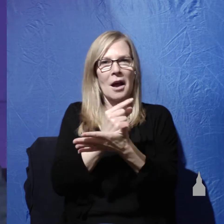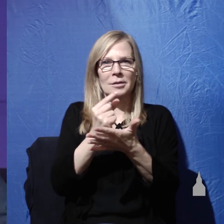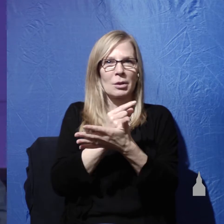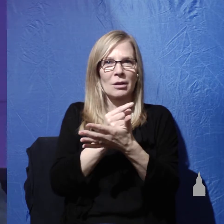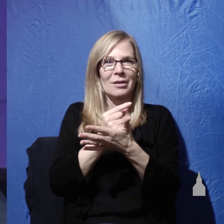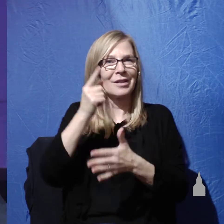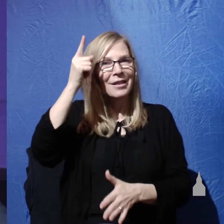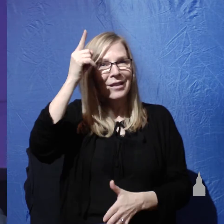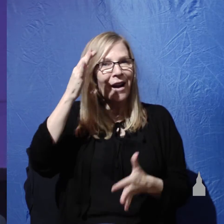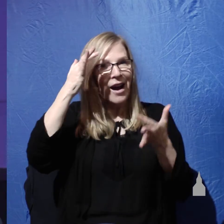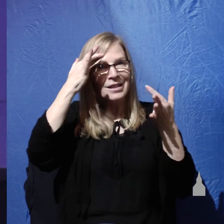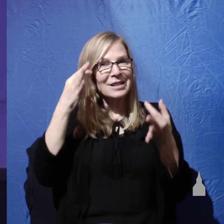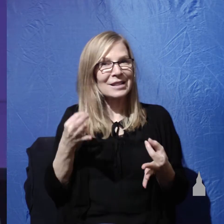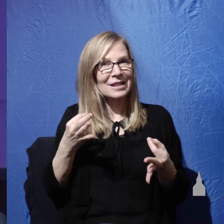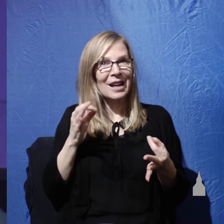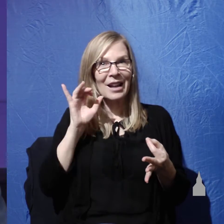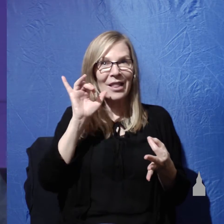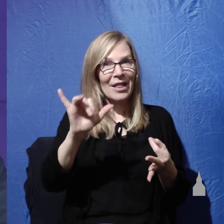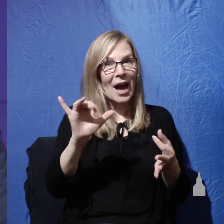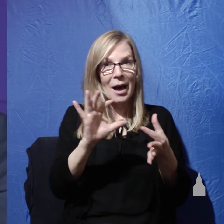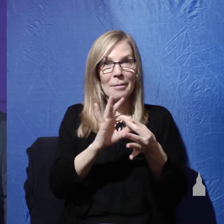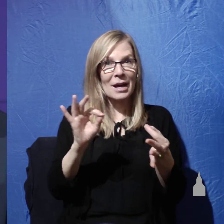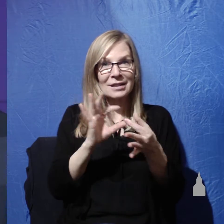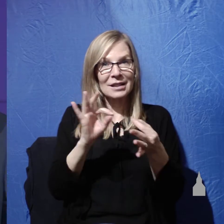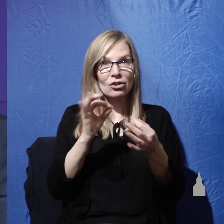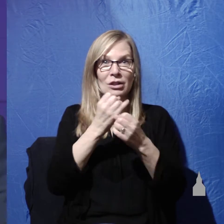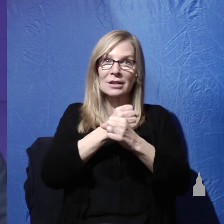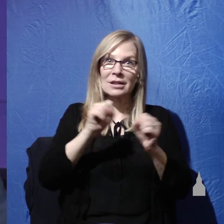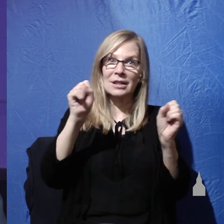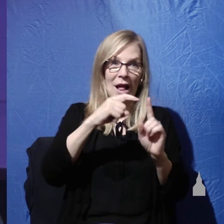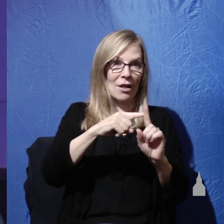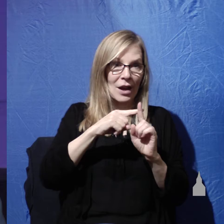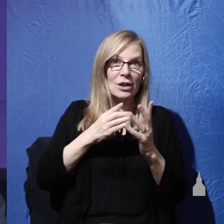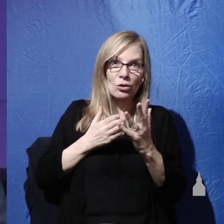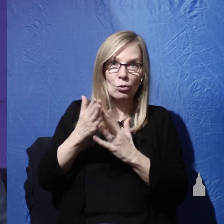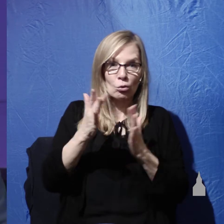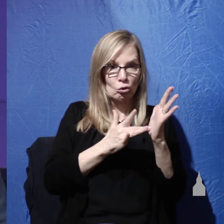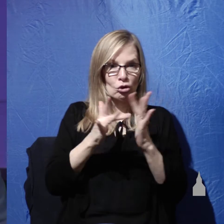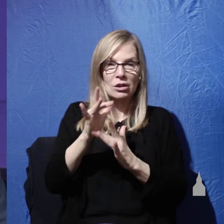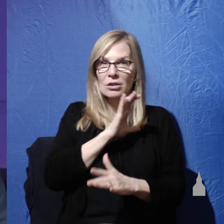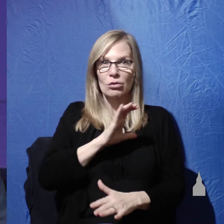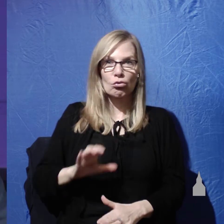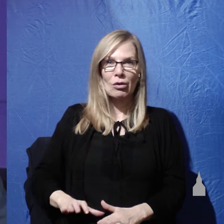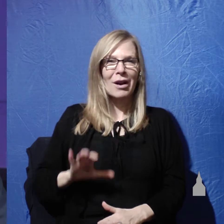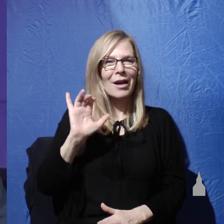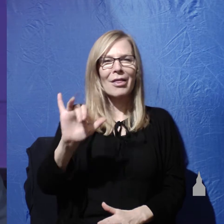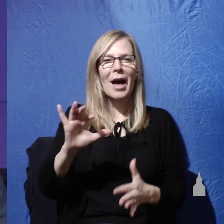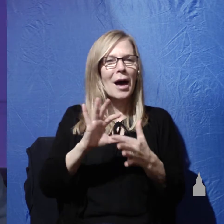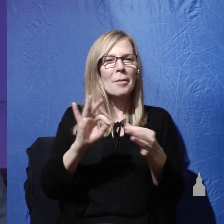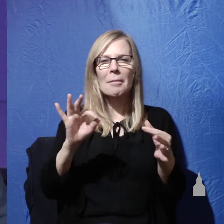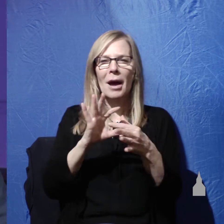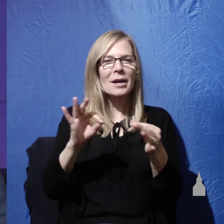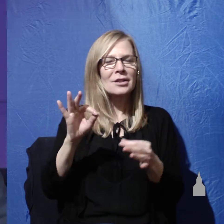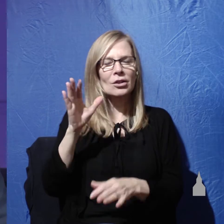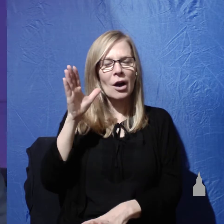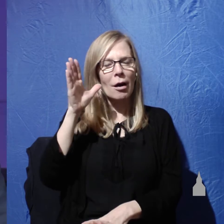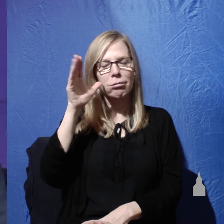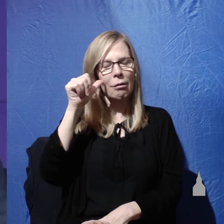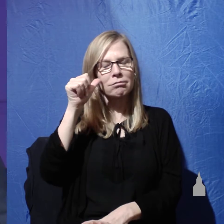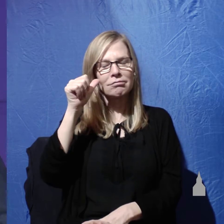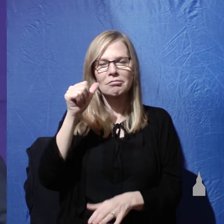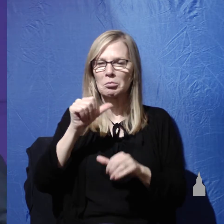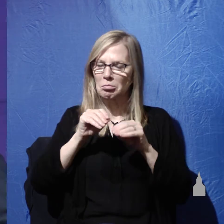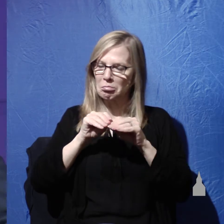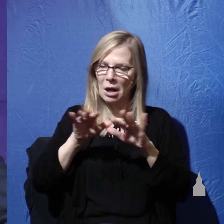this message of salvation in Jesus Christ will not be hindered from spreading,